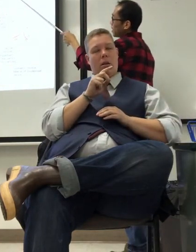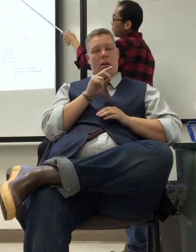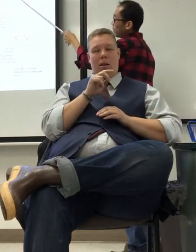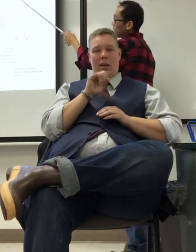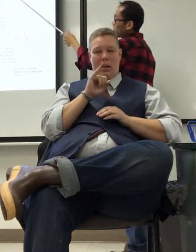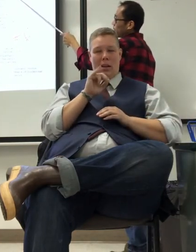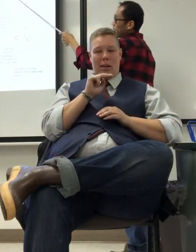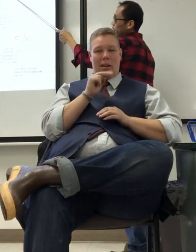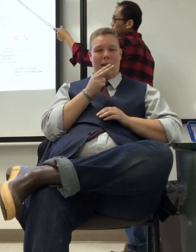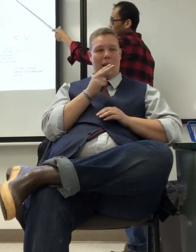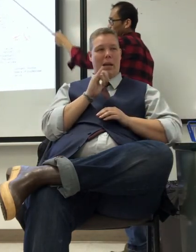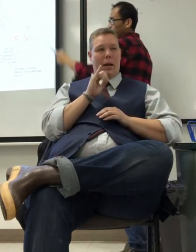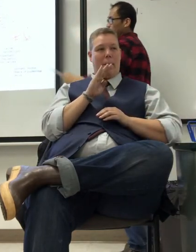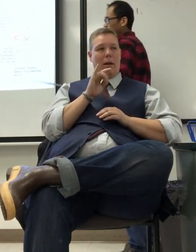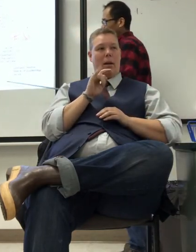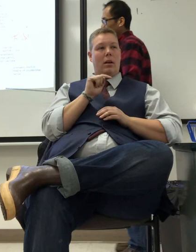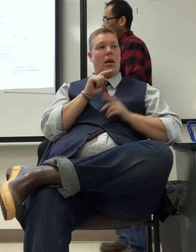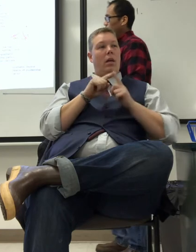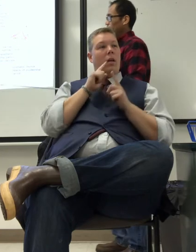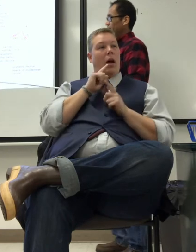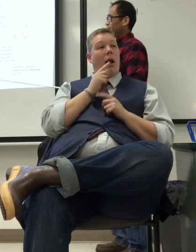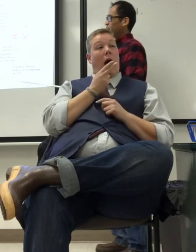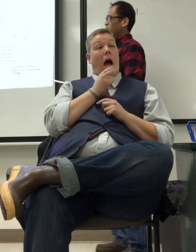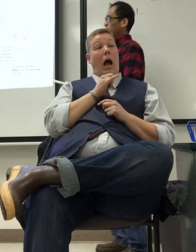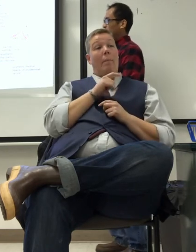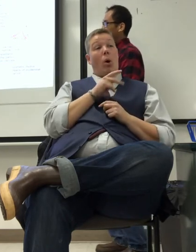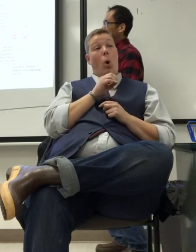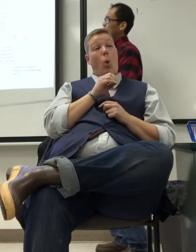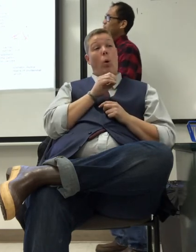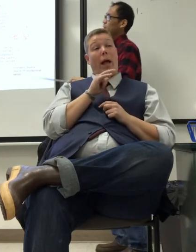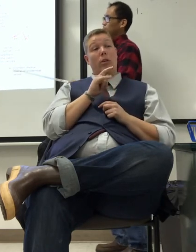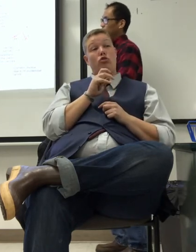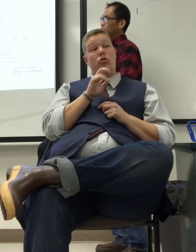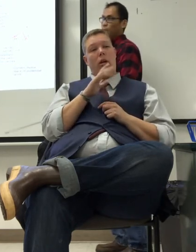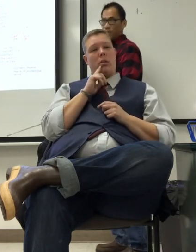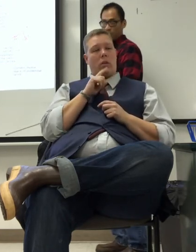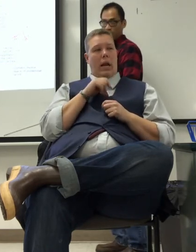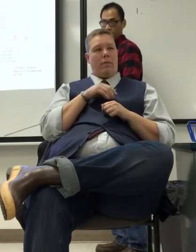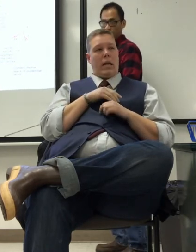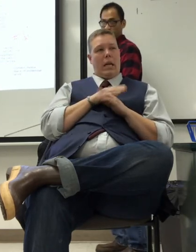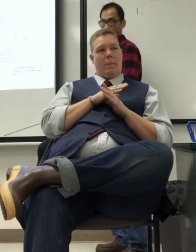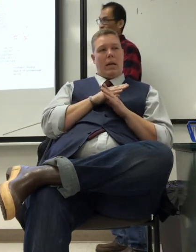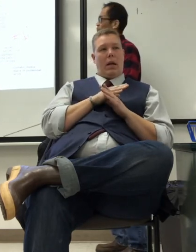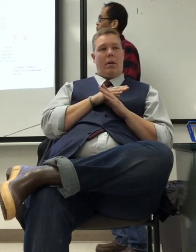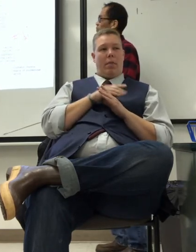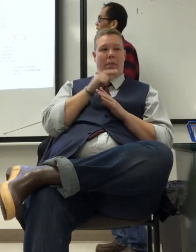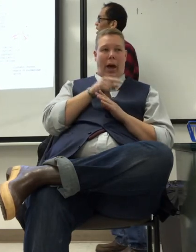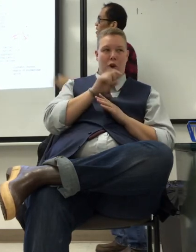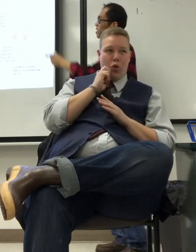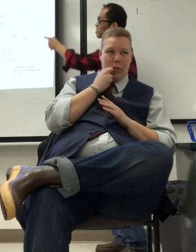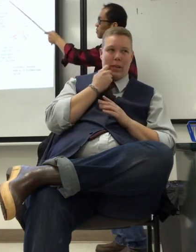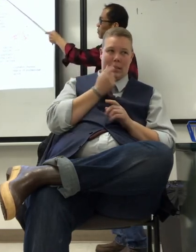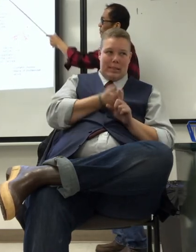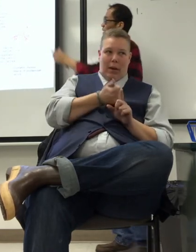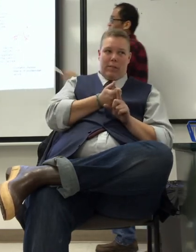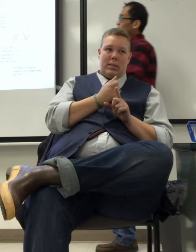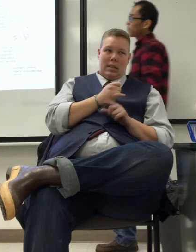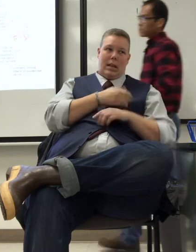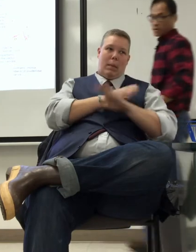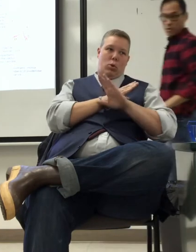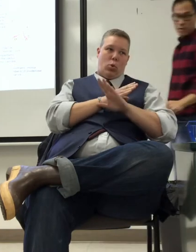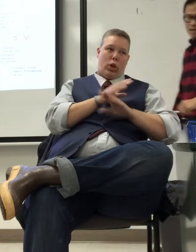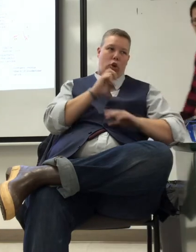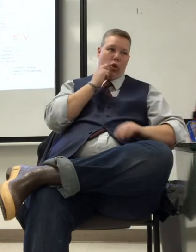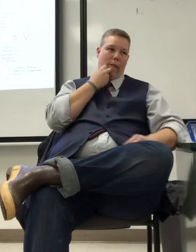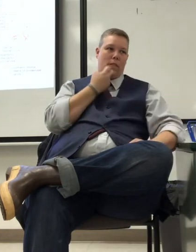It's inhibiting the hypogastric. It's like you're inhibiting the inhibitory nerve. Okay, so let me write that down.